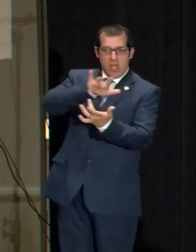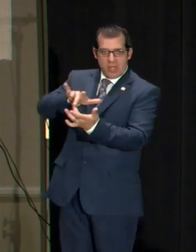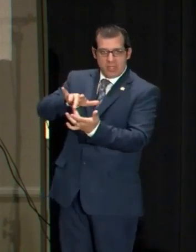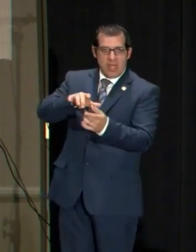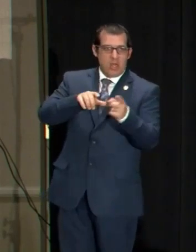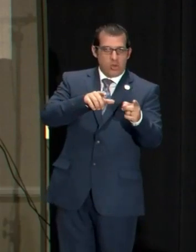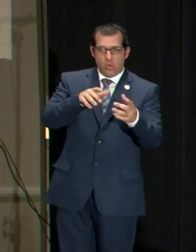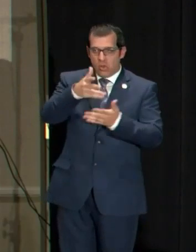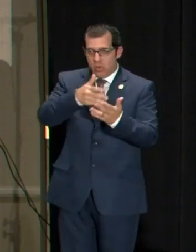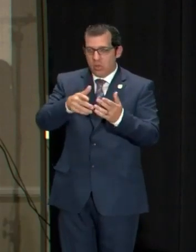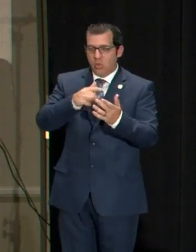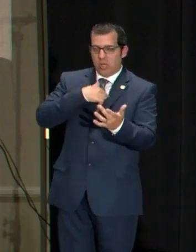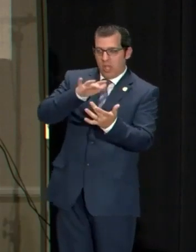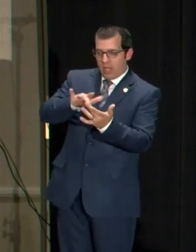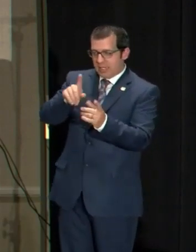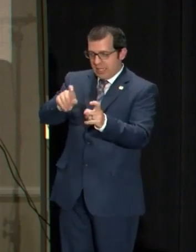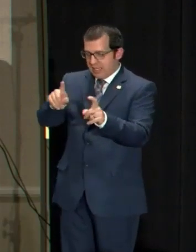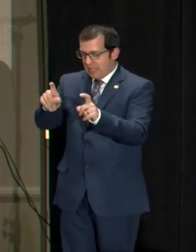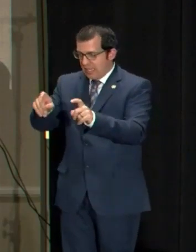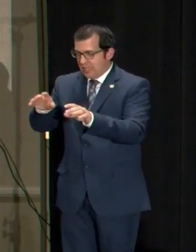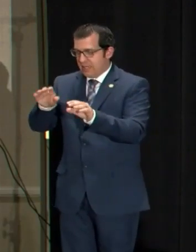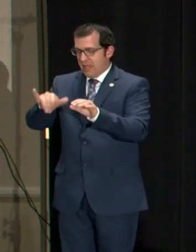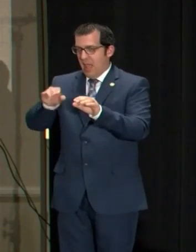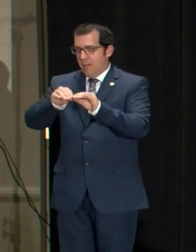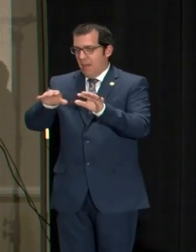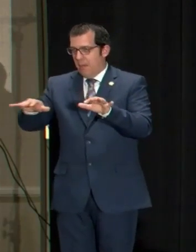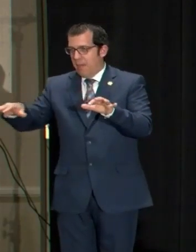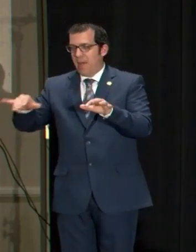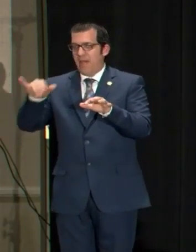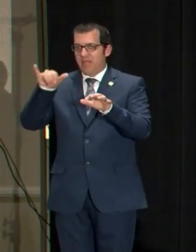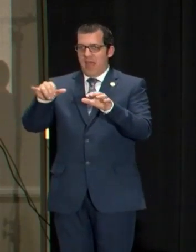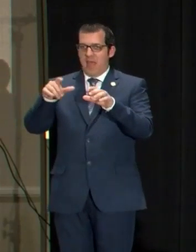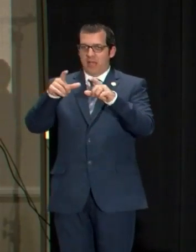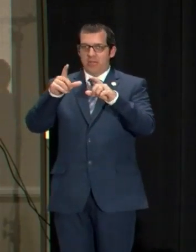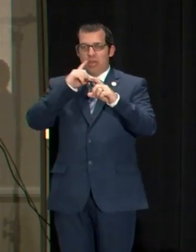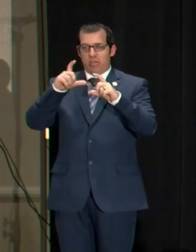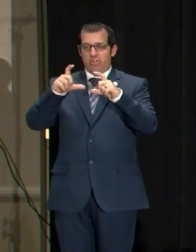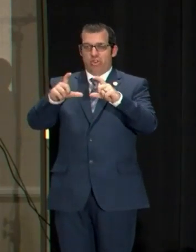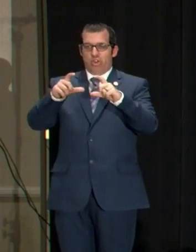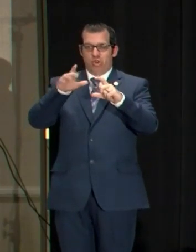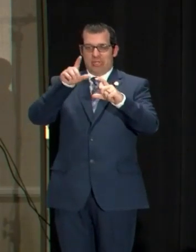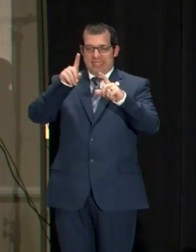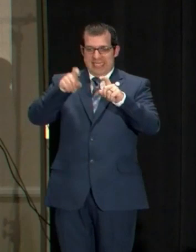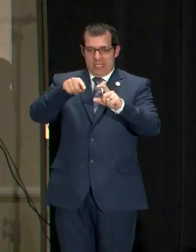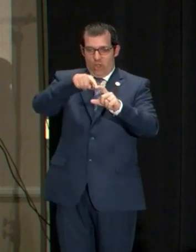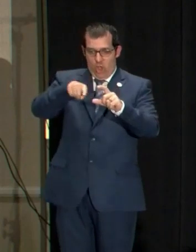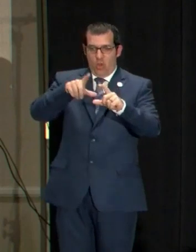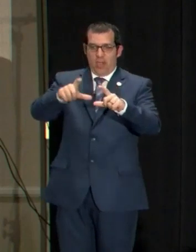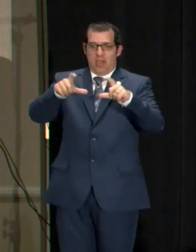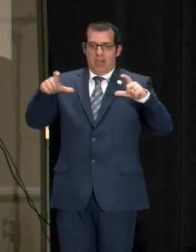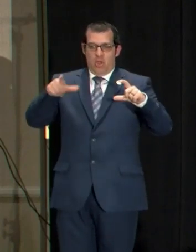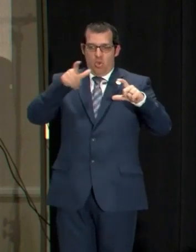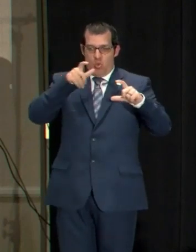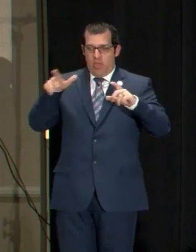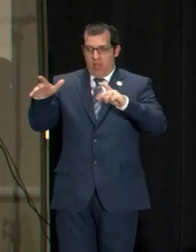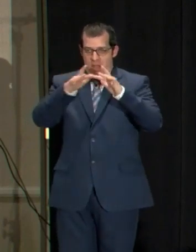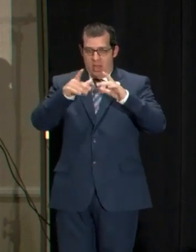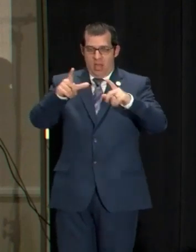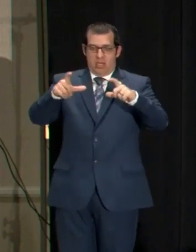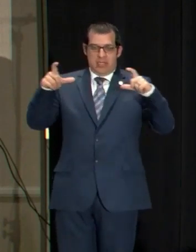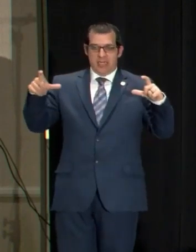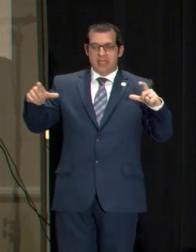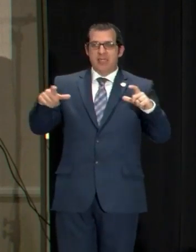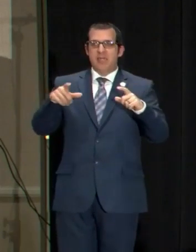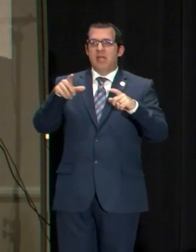contact those cases, we get them tested, and it's a sort of concentric circles until we've found all the cases and have everyone